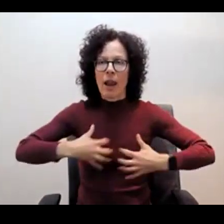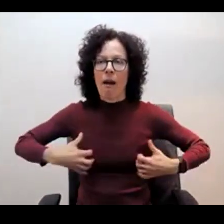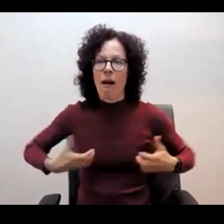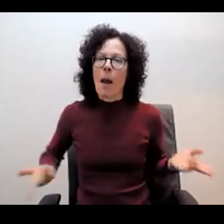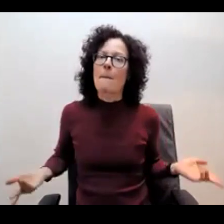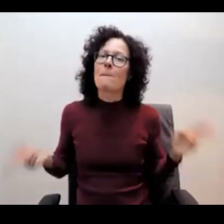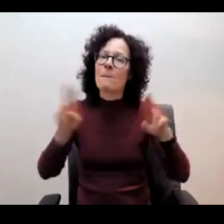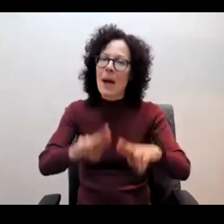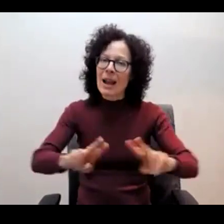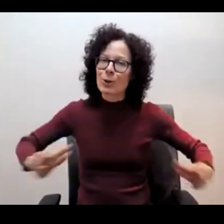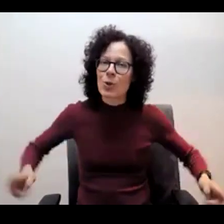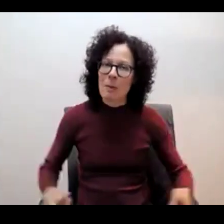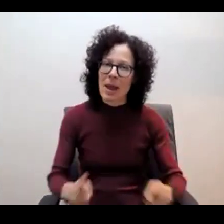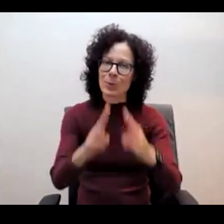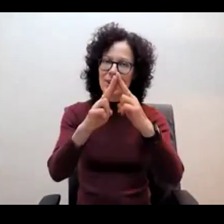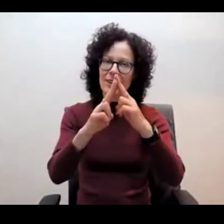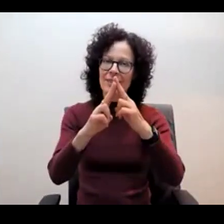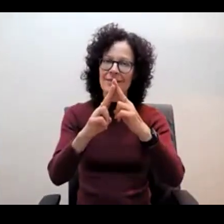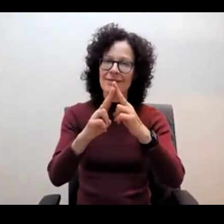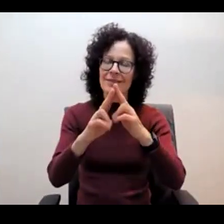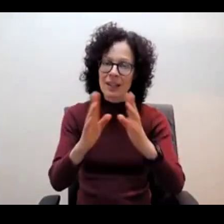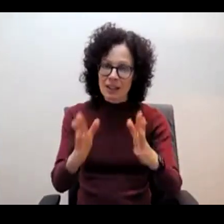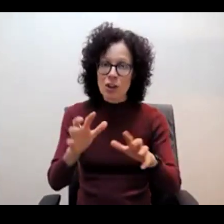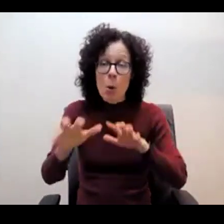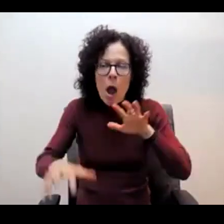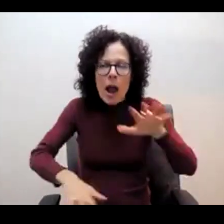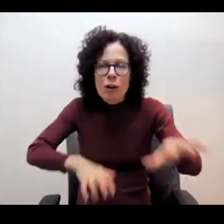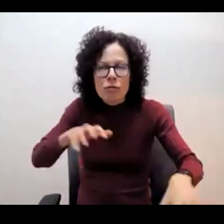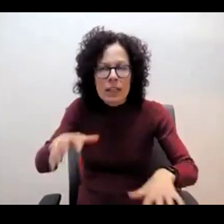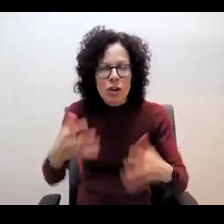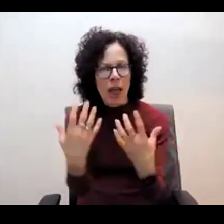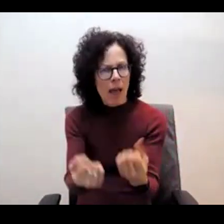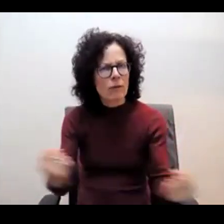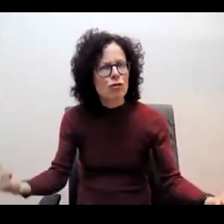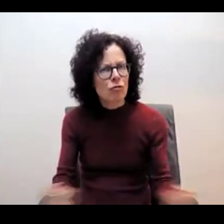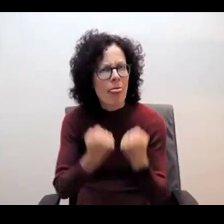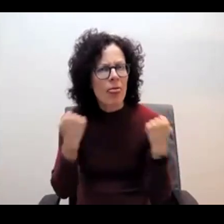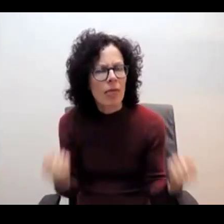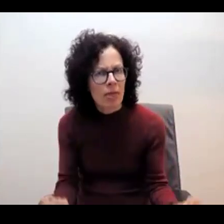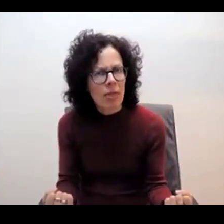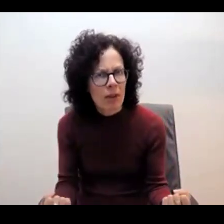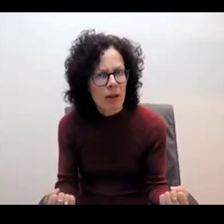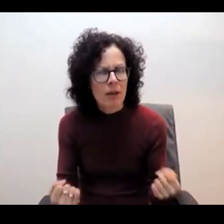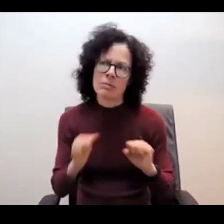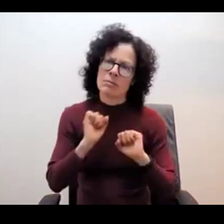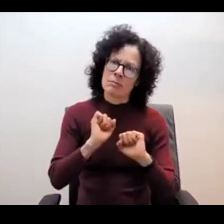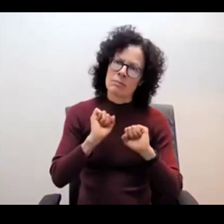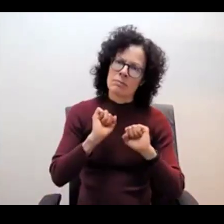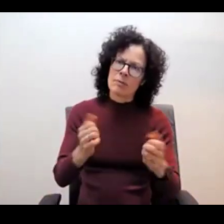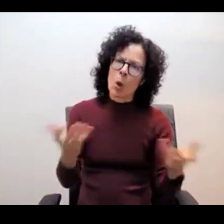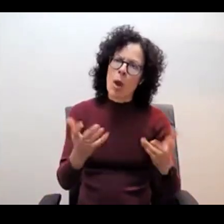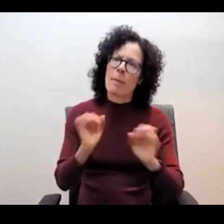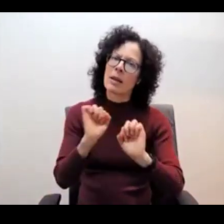mountain. So a creature of strength in its natural